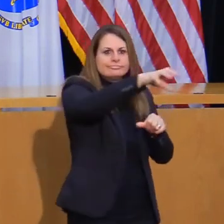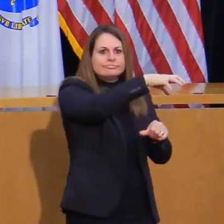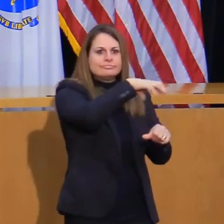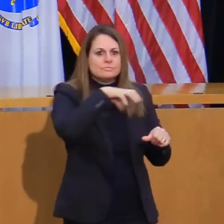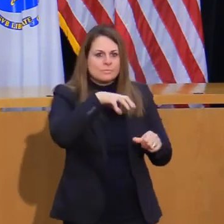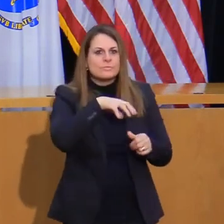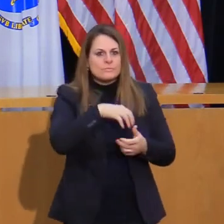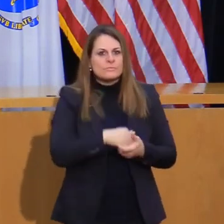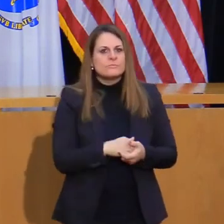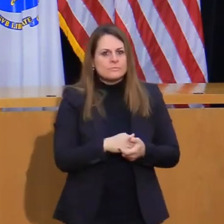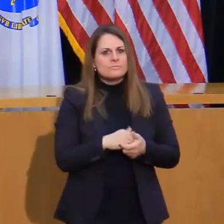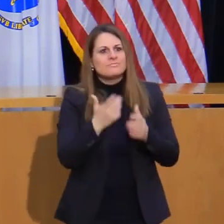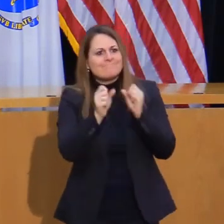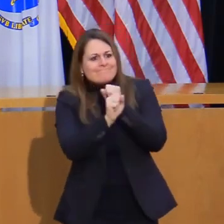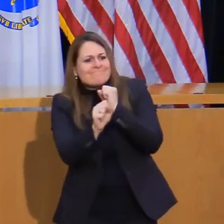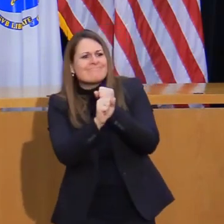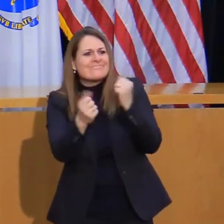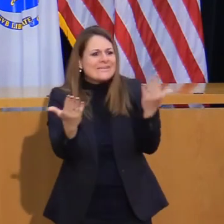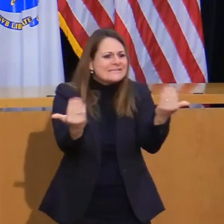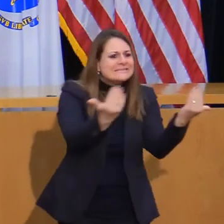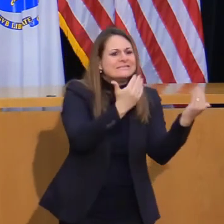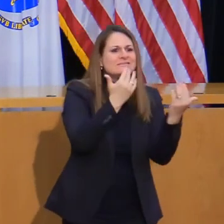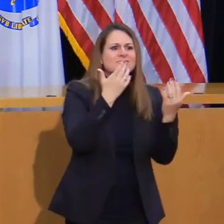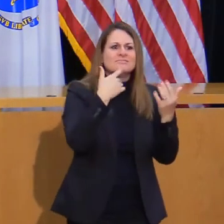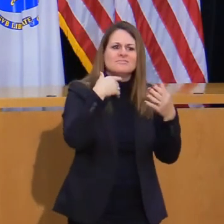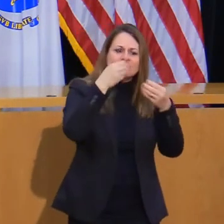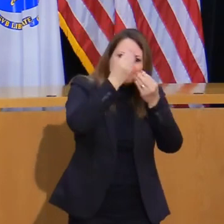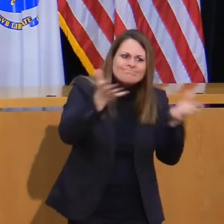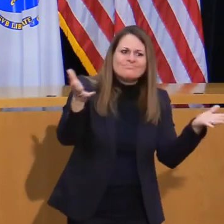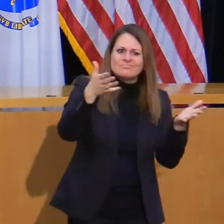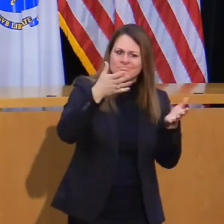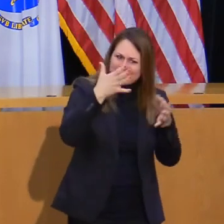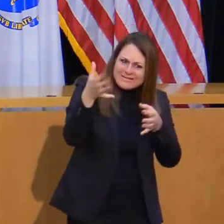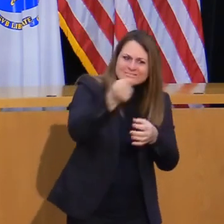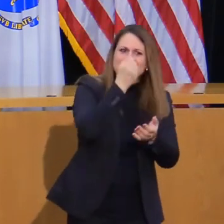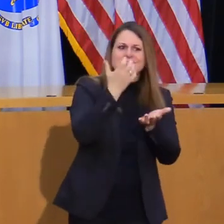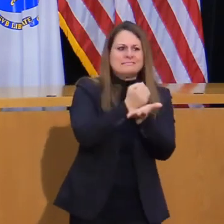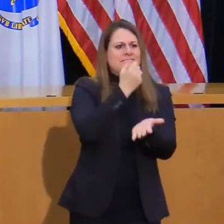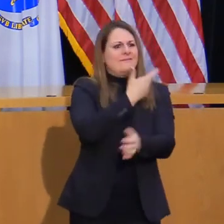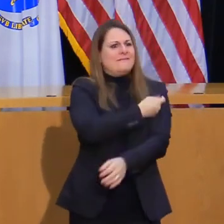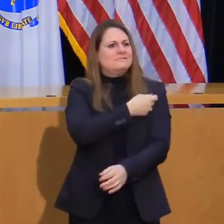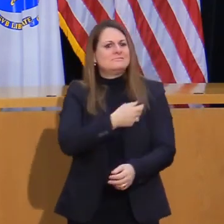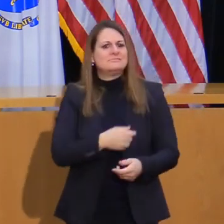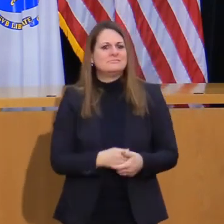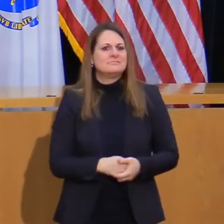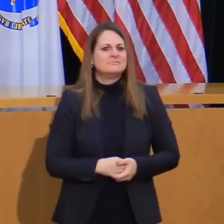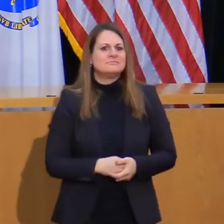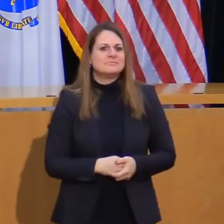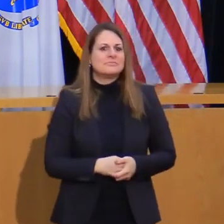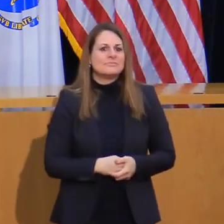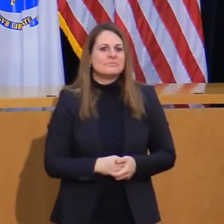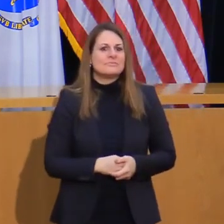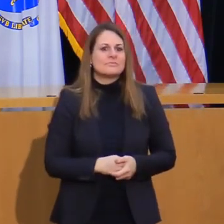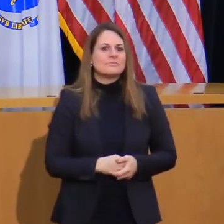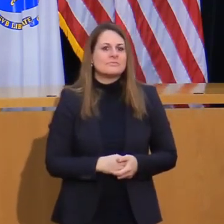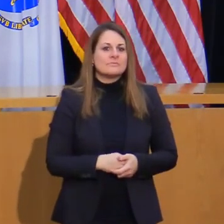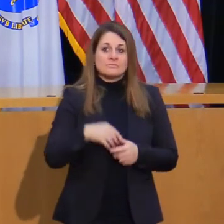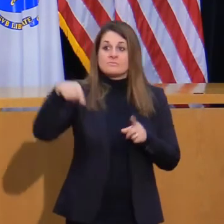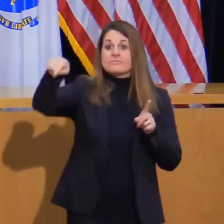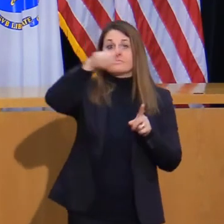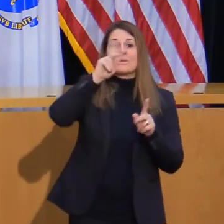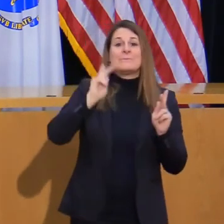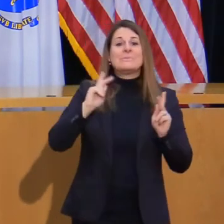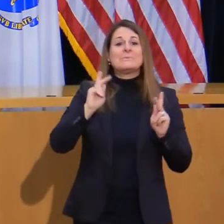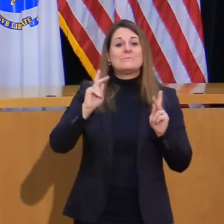efforts. This includes a $2.5 million public awareness campaign utilizing trusted voices to address questions